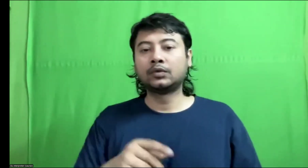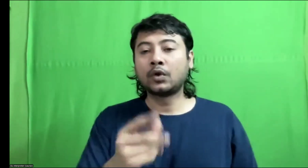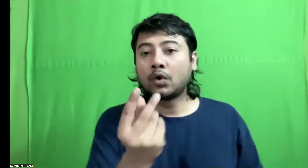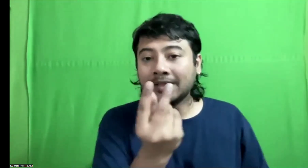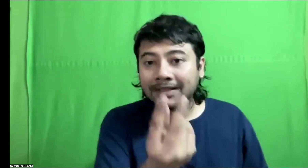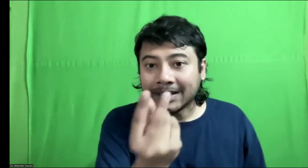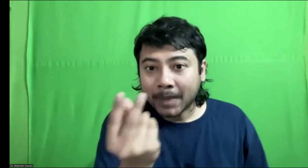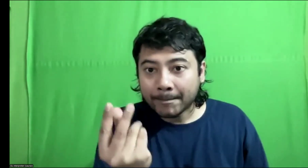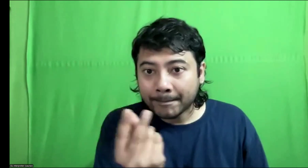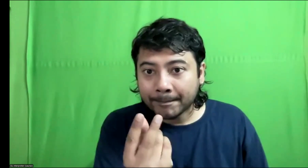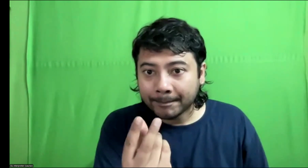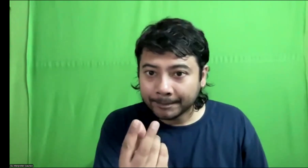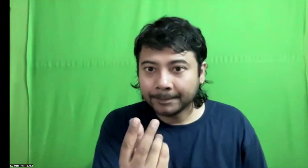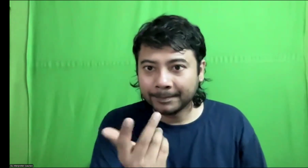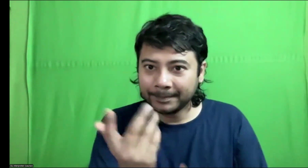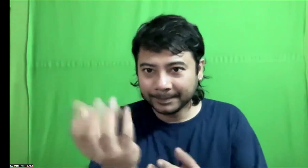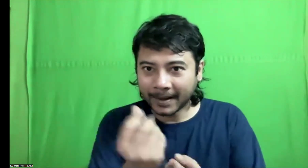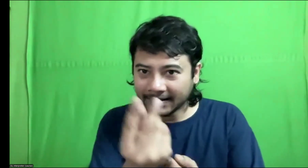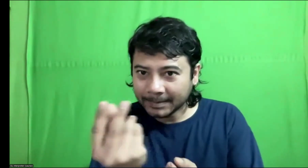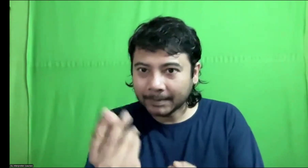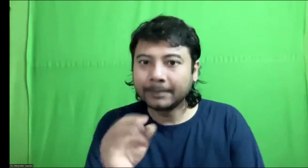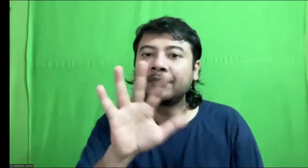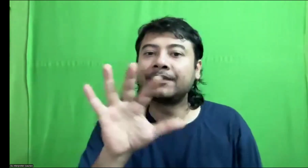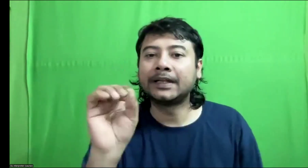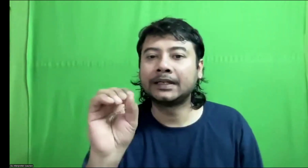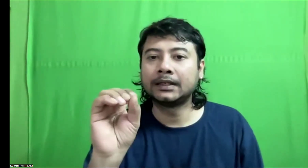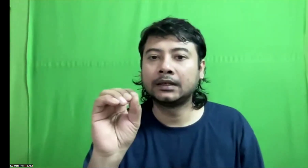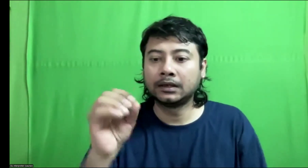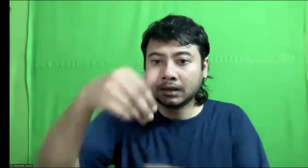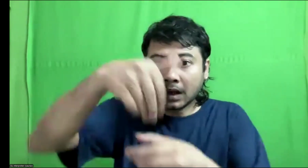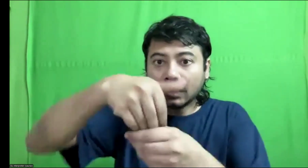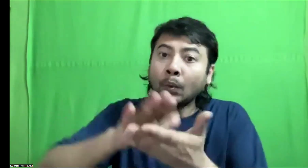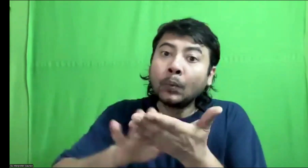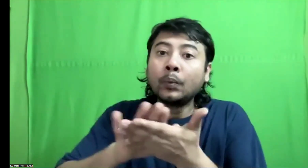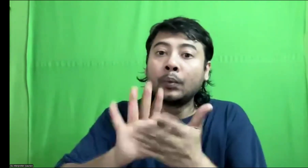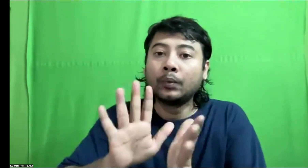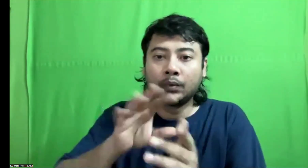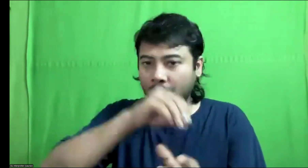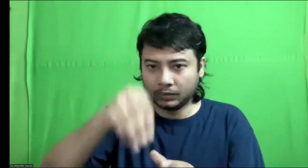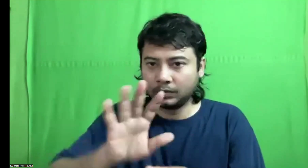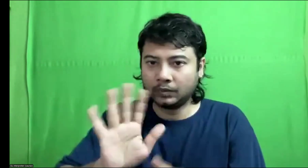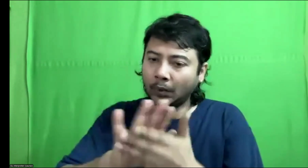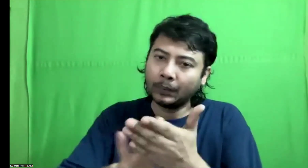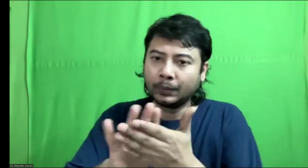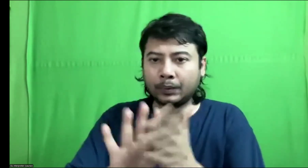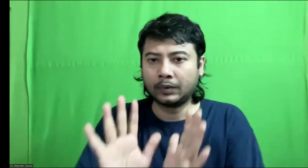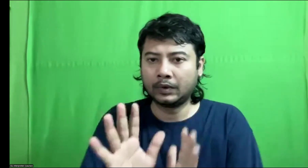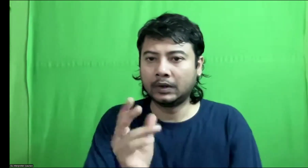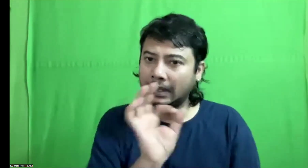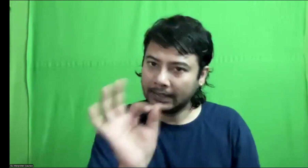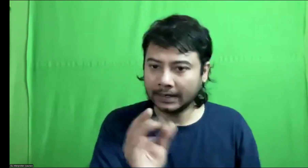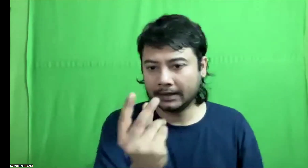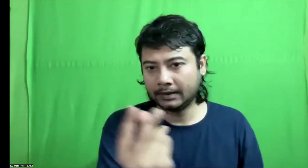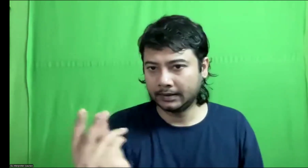ready. And you keep a candle on the side which is burning. Okay.